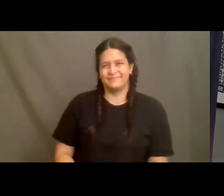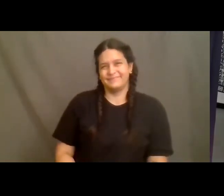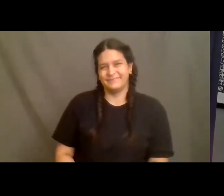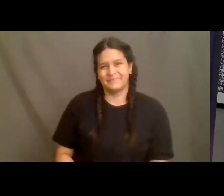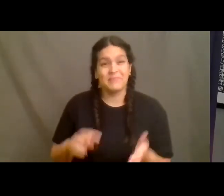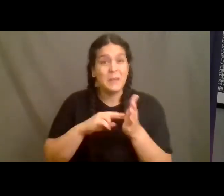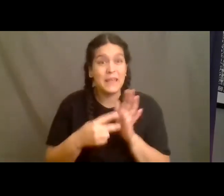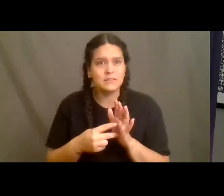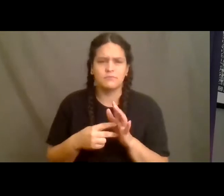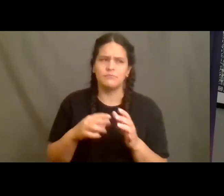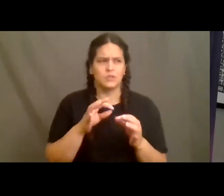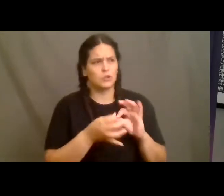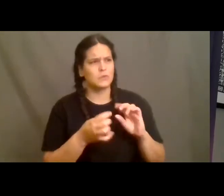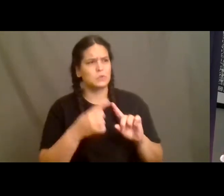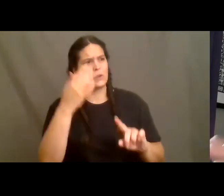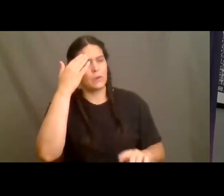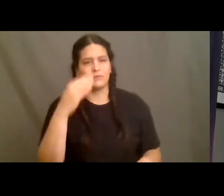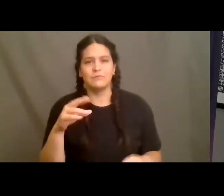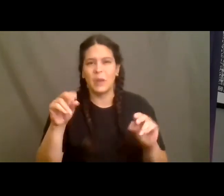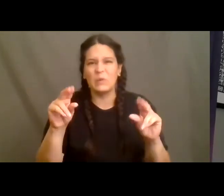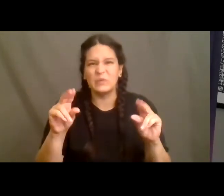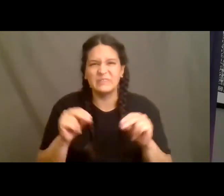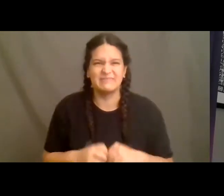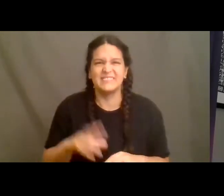because he would hear that all the time from me. I would say no.